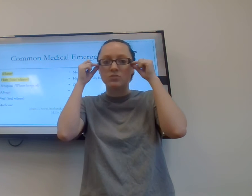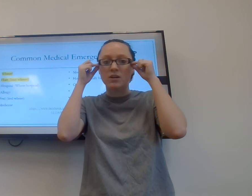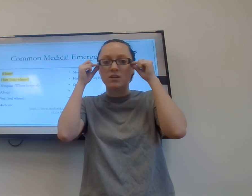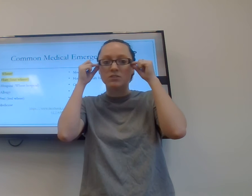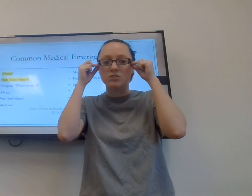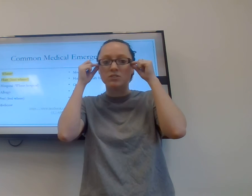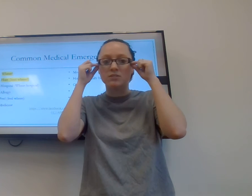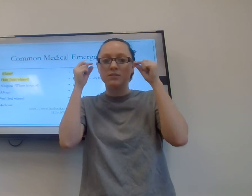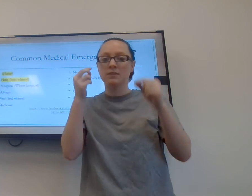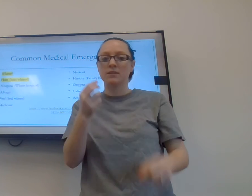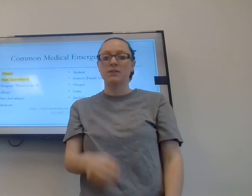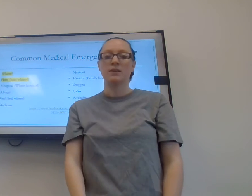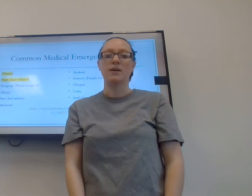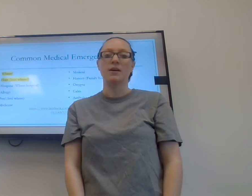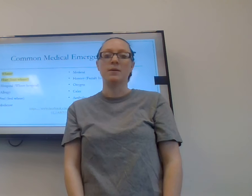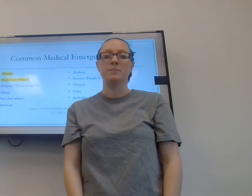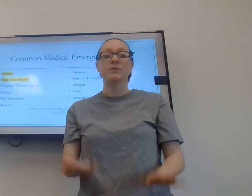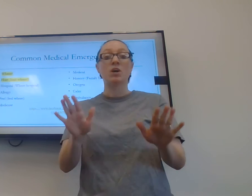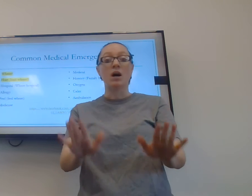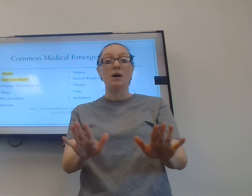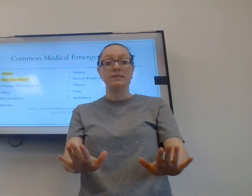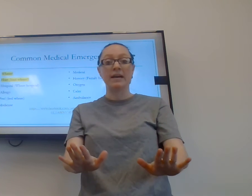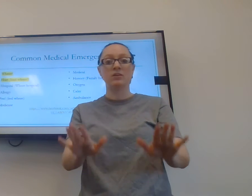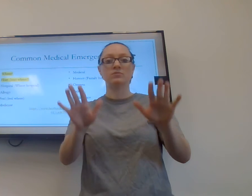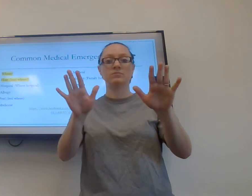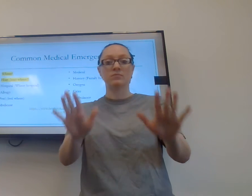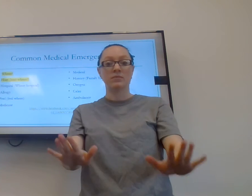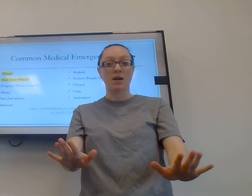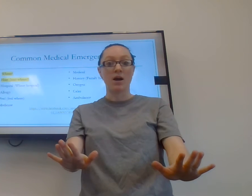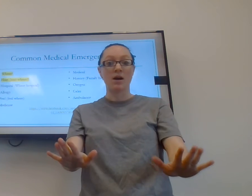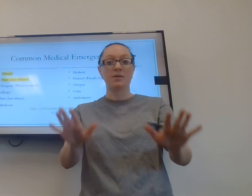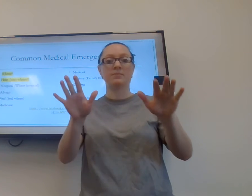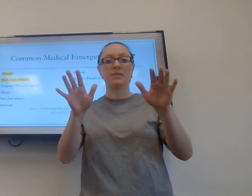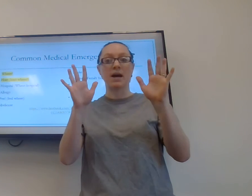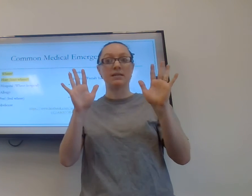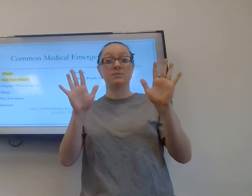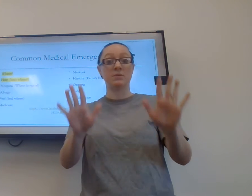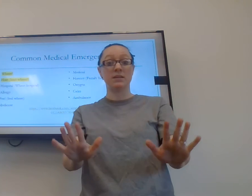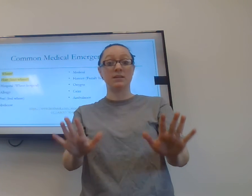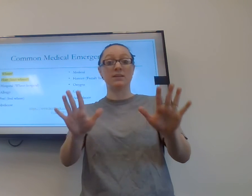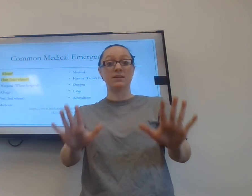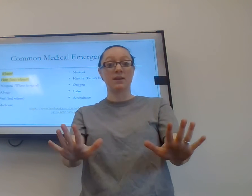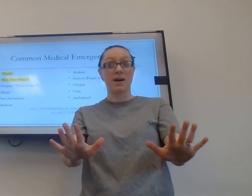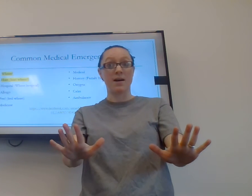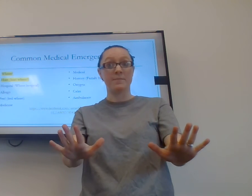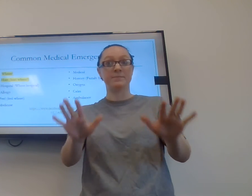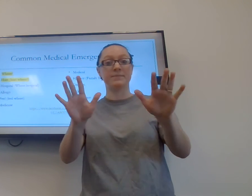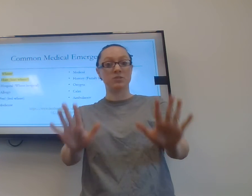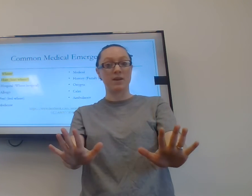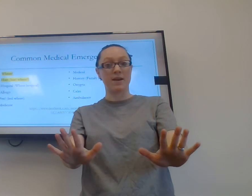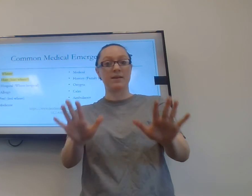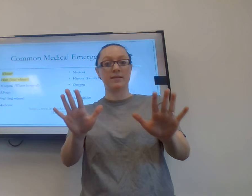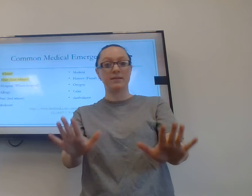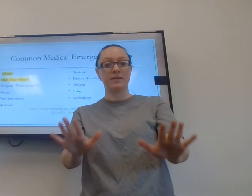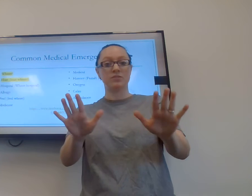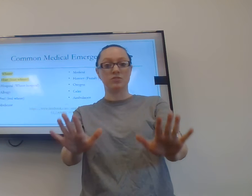not oxygen. Calm down, calm, eyes big, calm, it's okay. You just